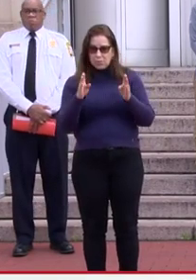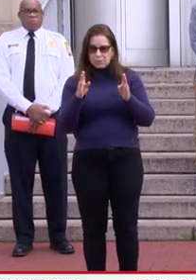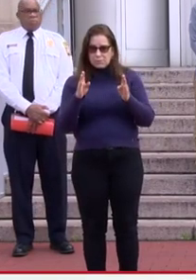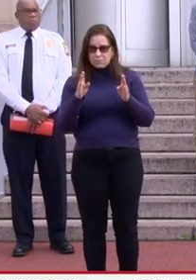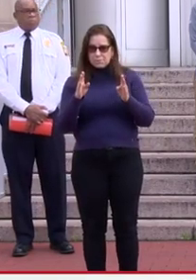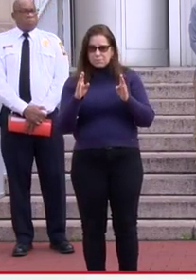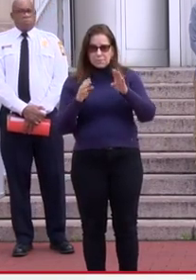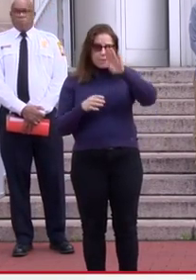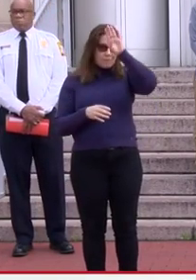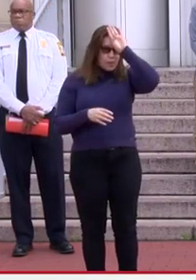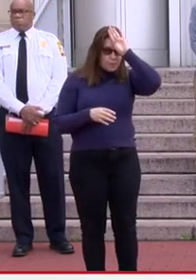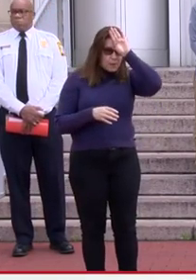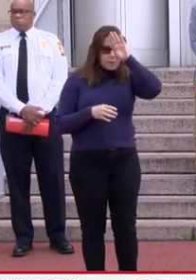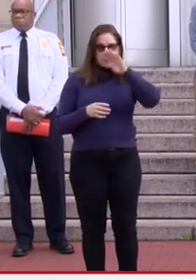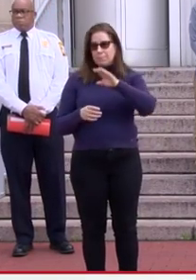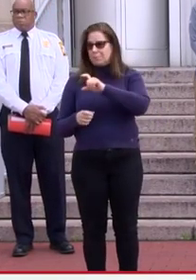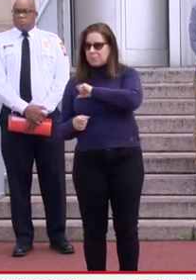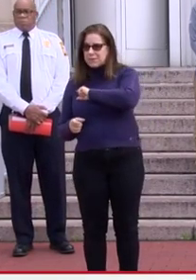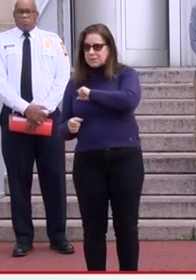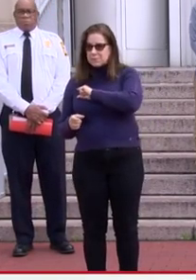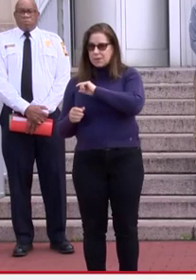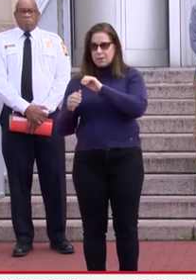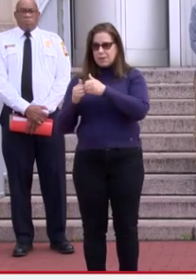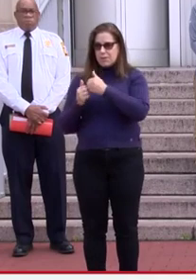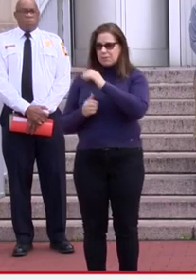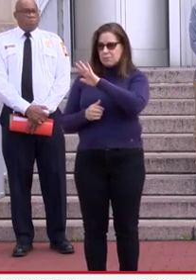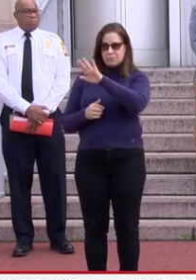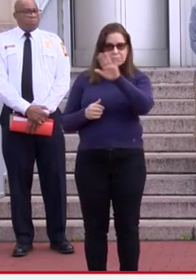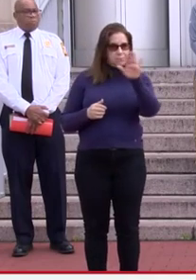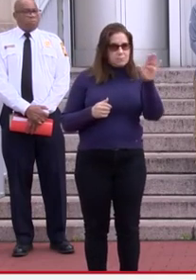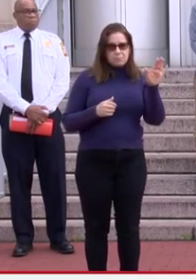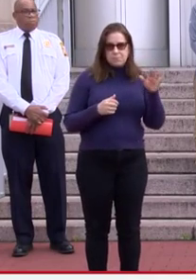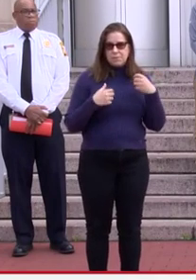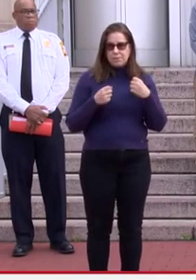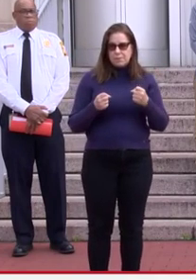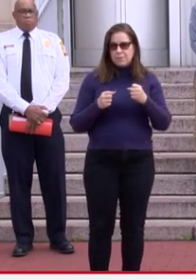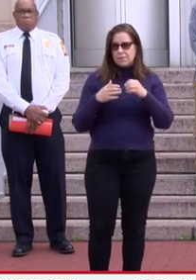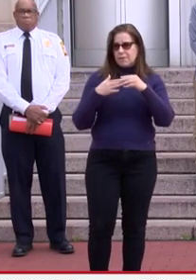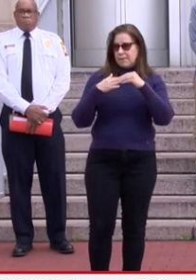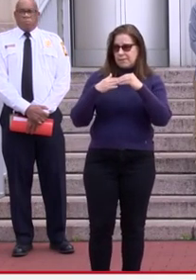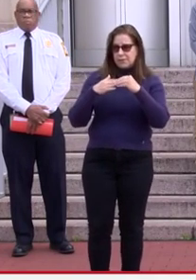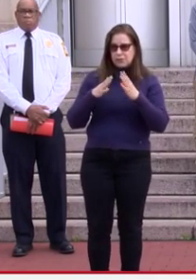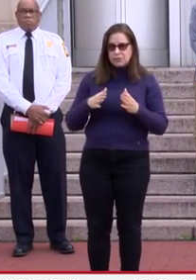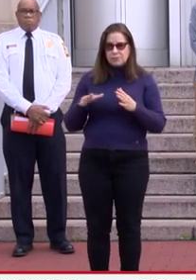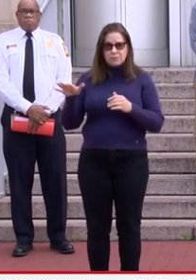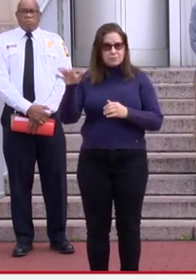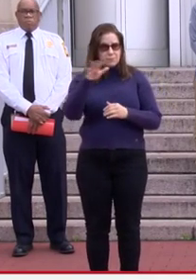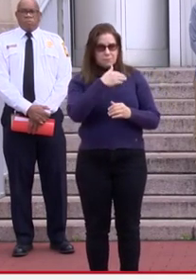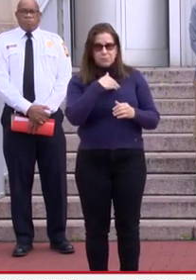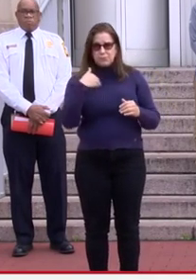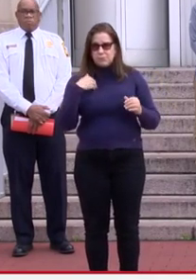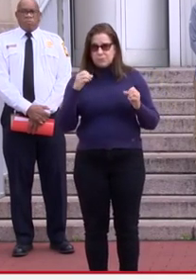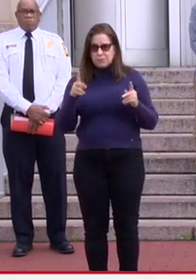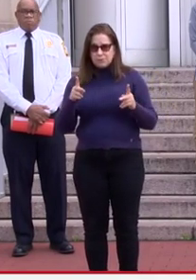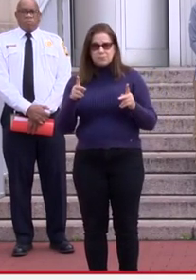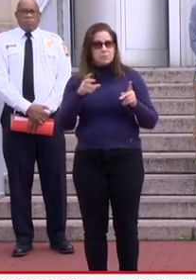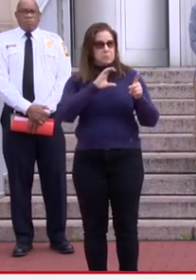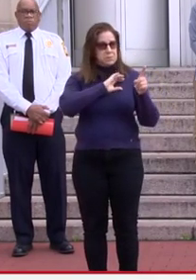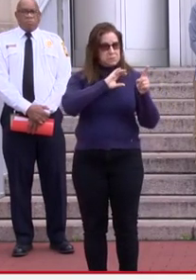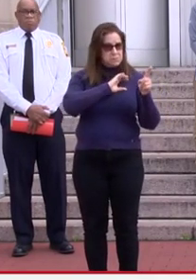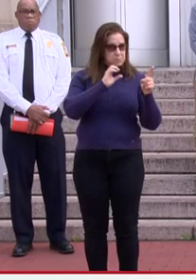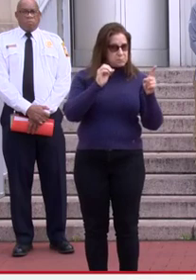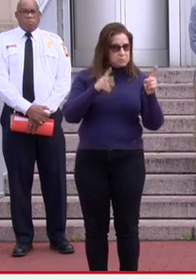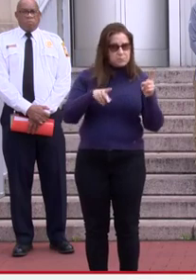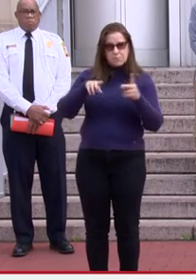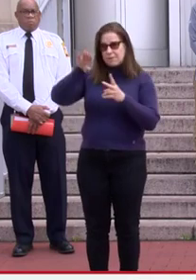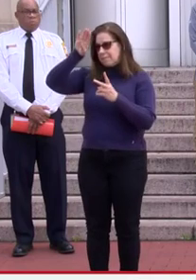the leadership of Chief Newsom and Chief Dean have been very instructive to members of both MPD and DC FEMS in